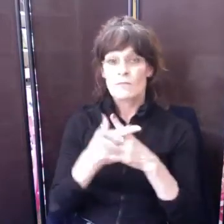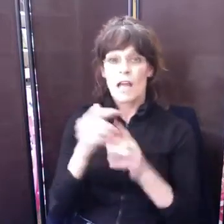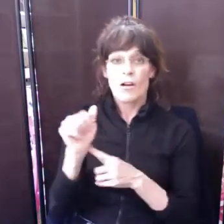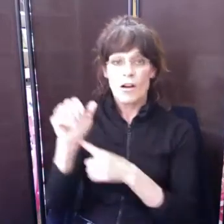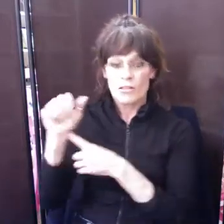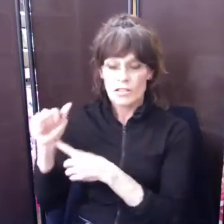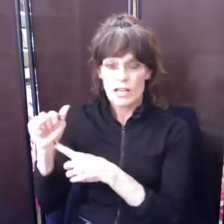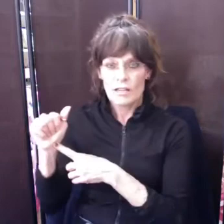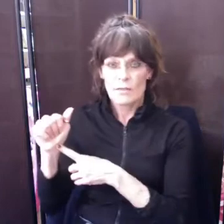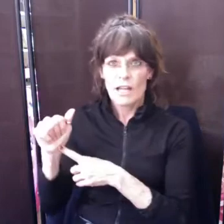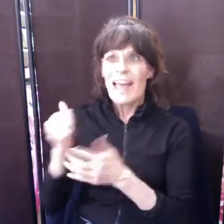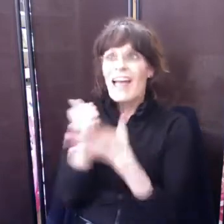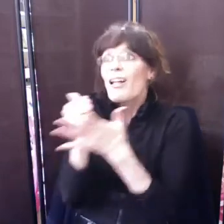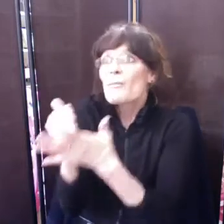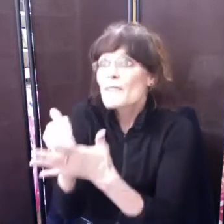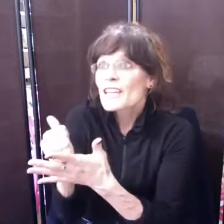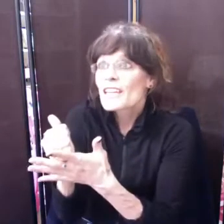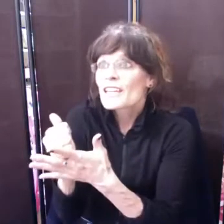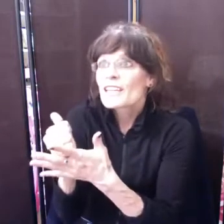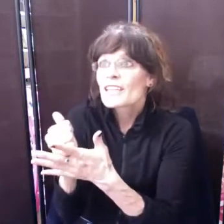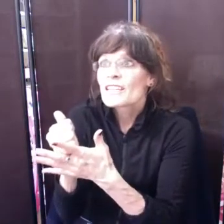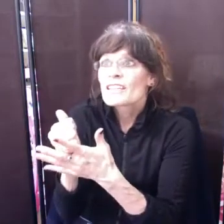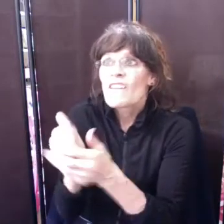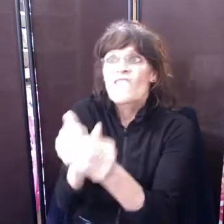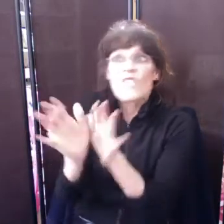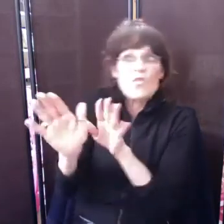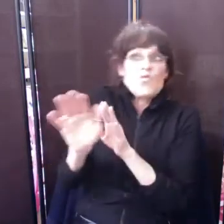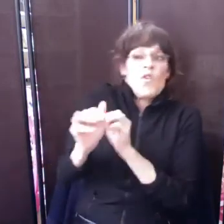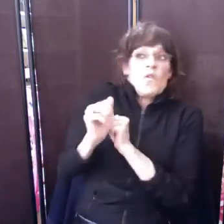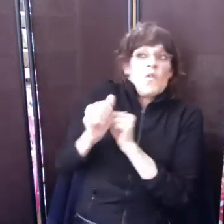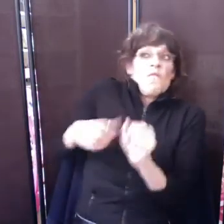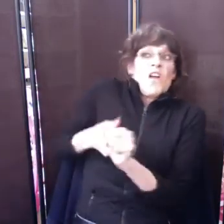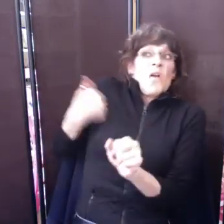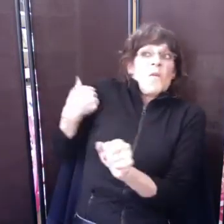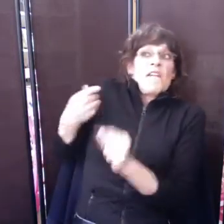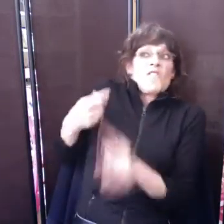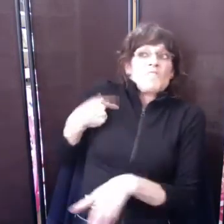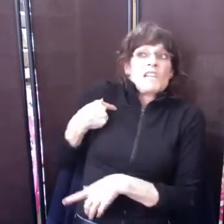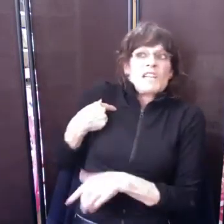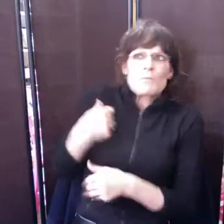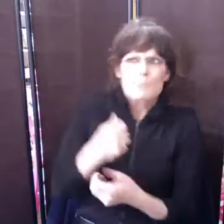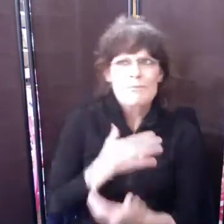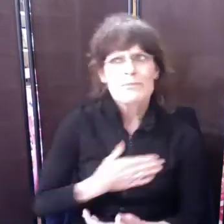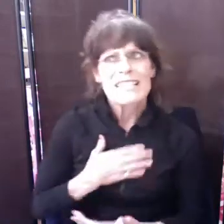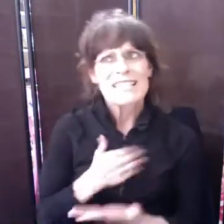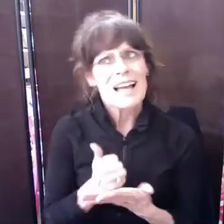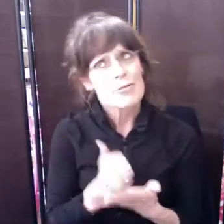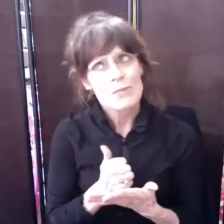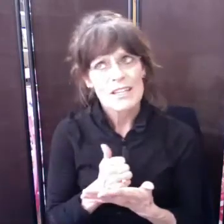this: help me. Stay as far away from me as possible, but please help me. I